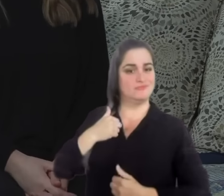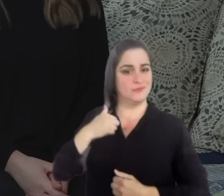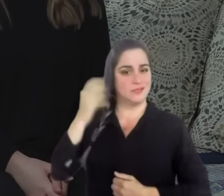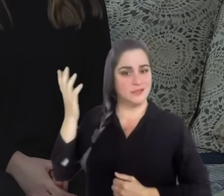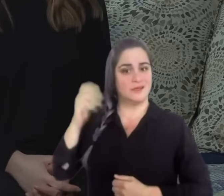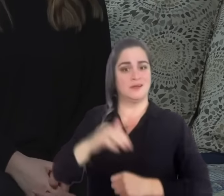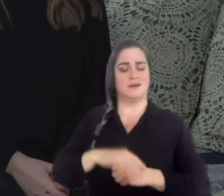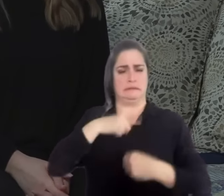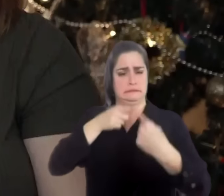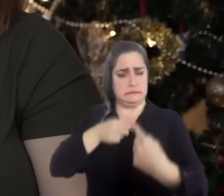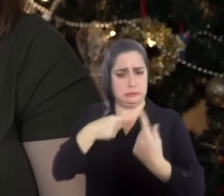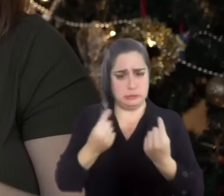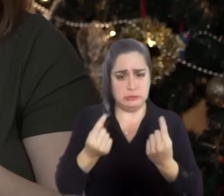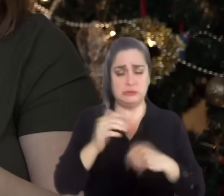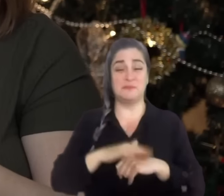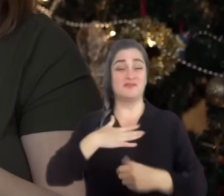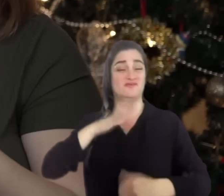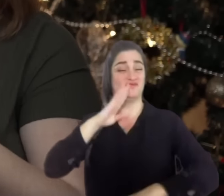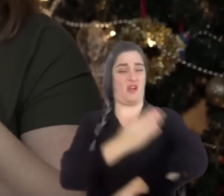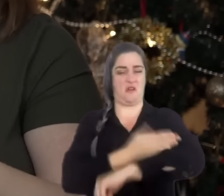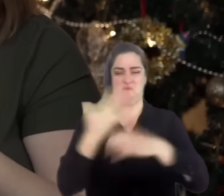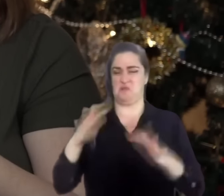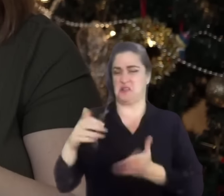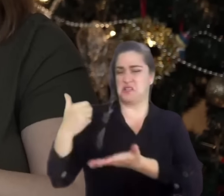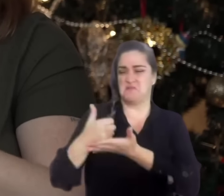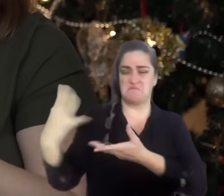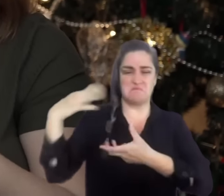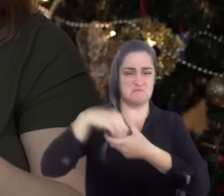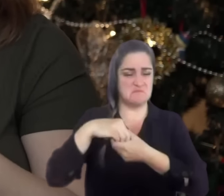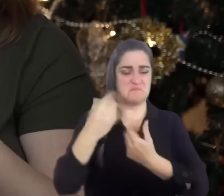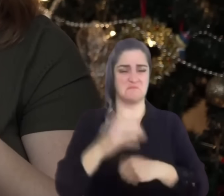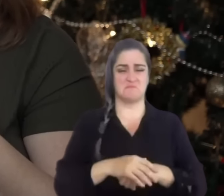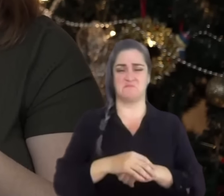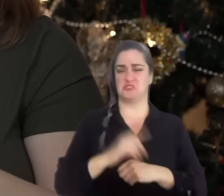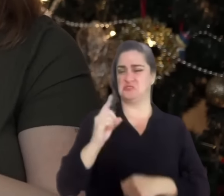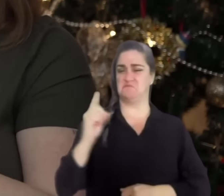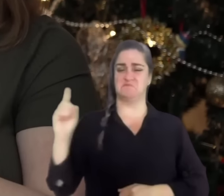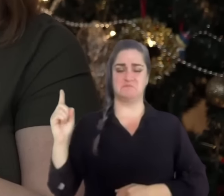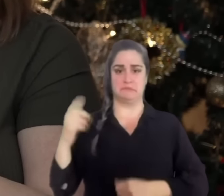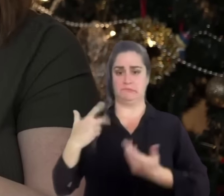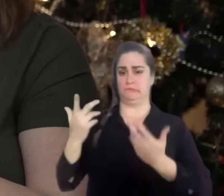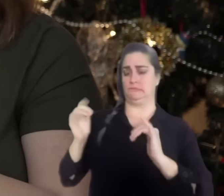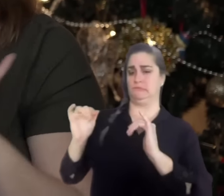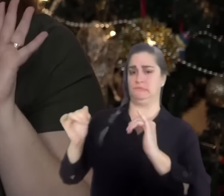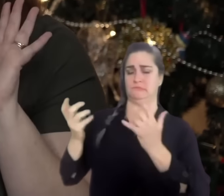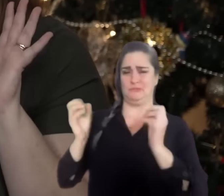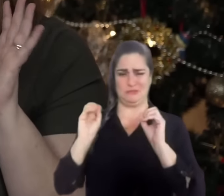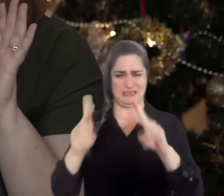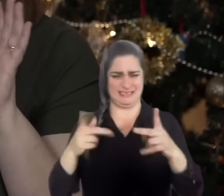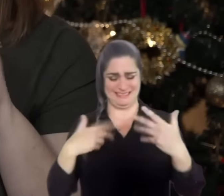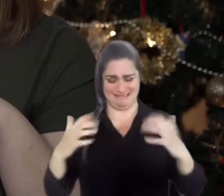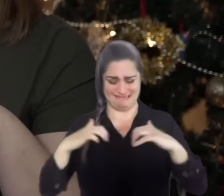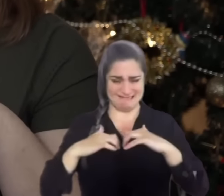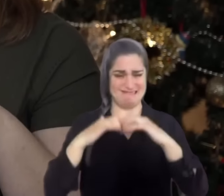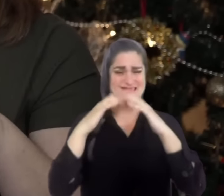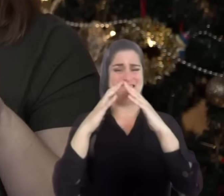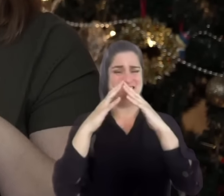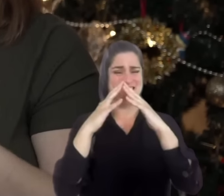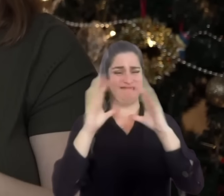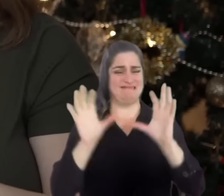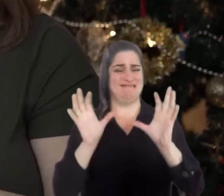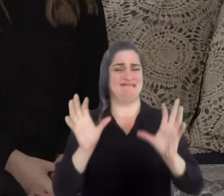It was a wedding gift. MEGAN I struggled with that. My daughter didn't want to help with it. MEGAN didn't really